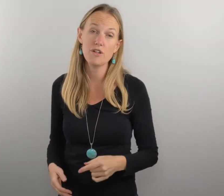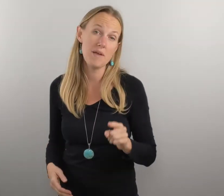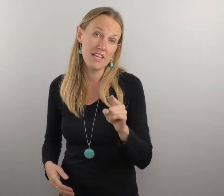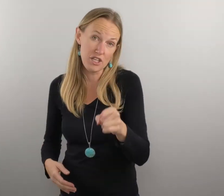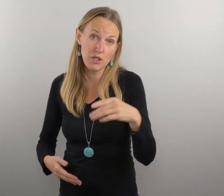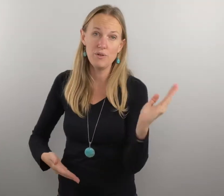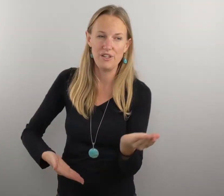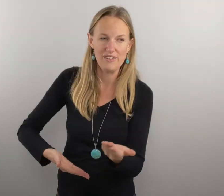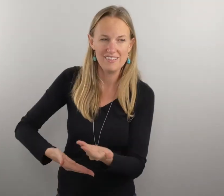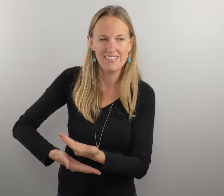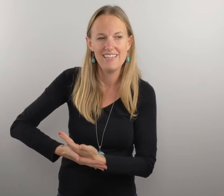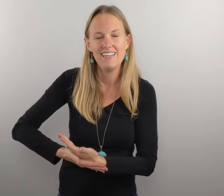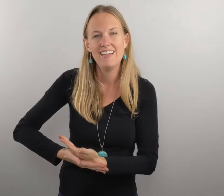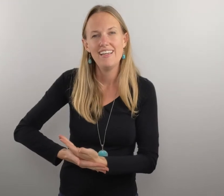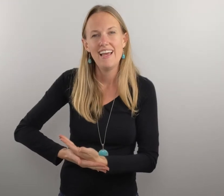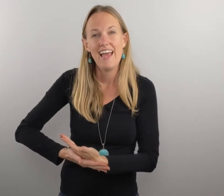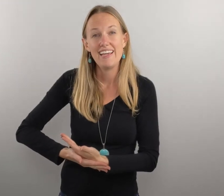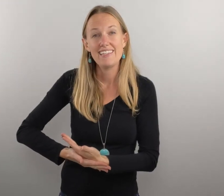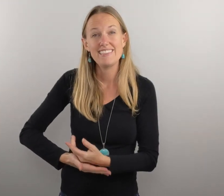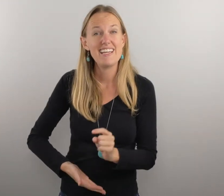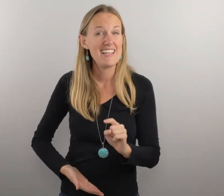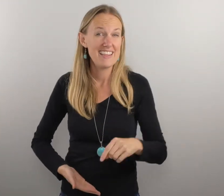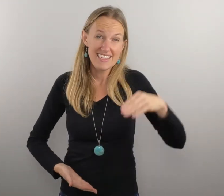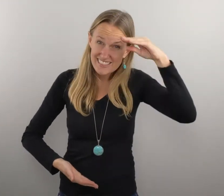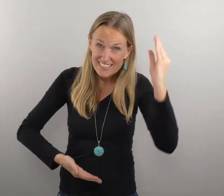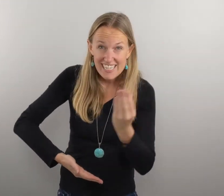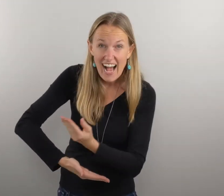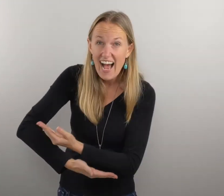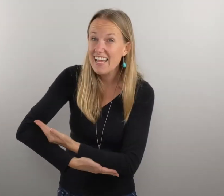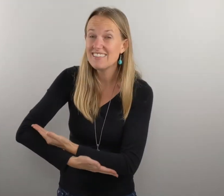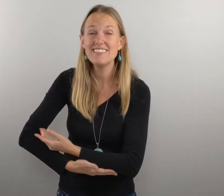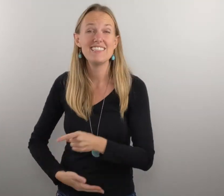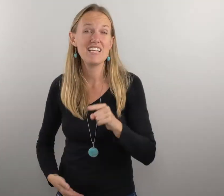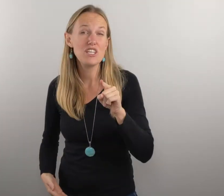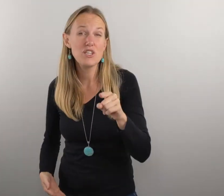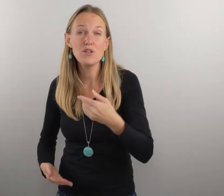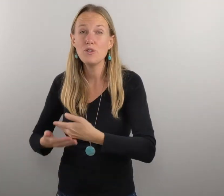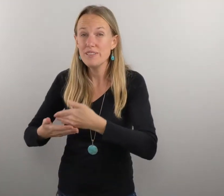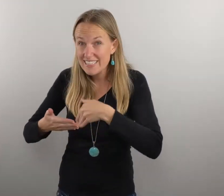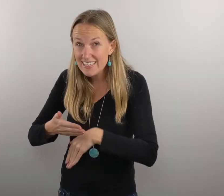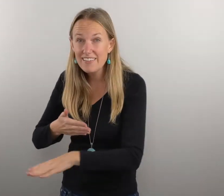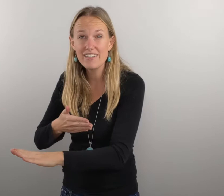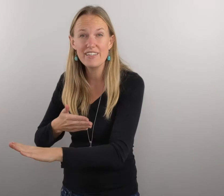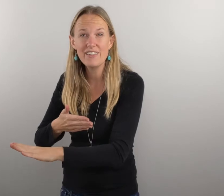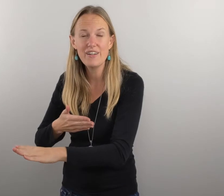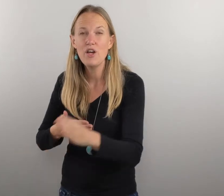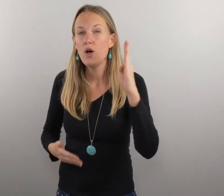Make you new. And this child that you delivered